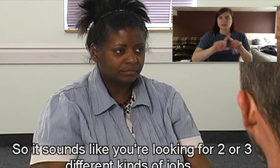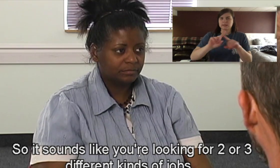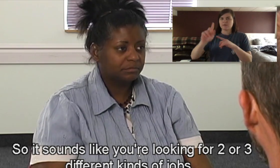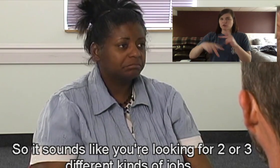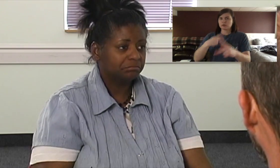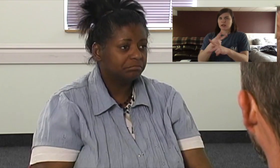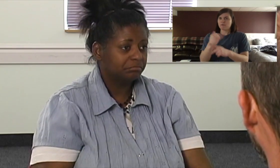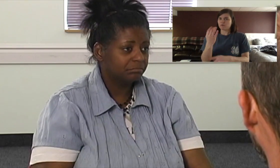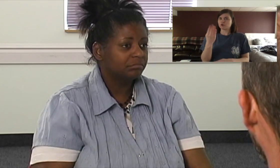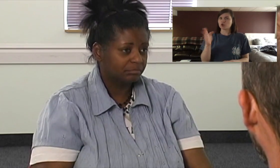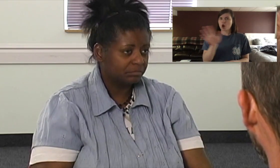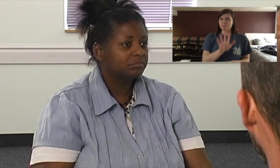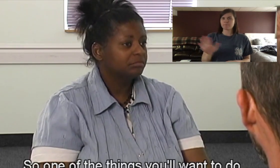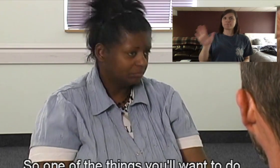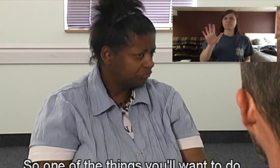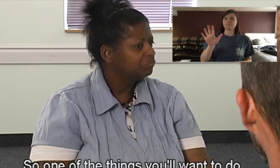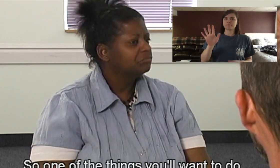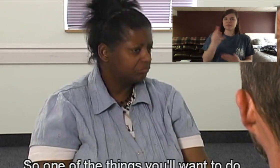of jobs.